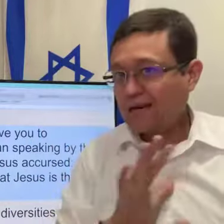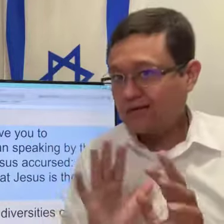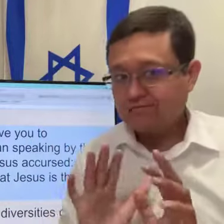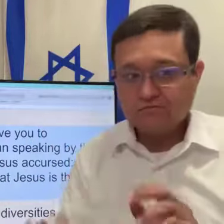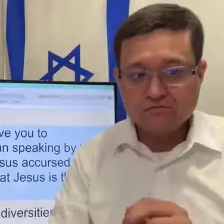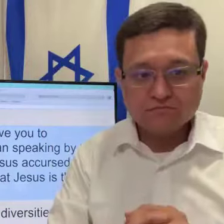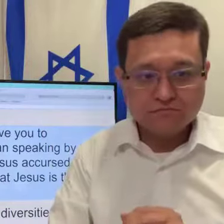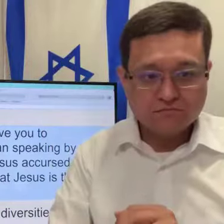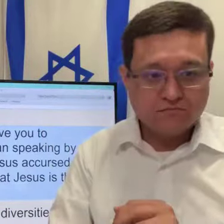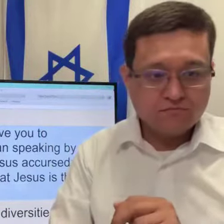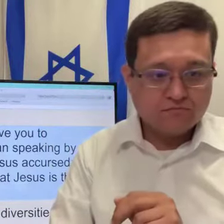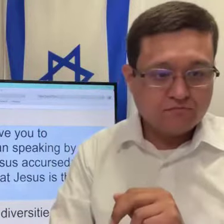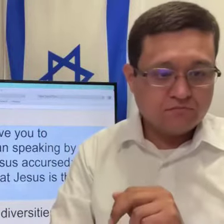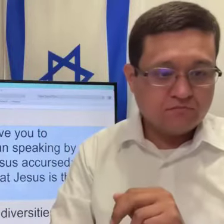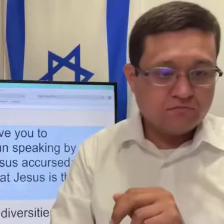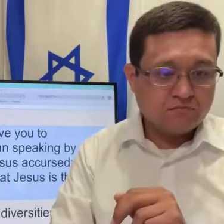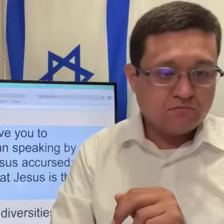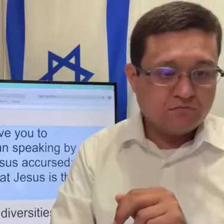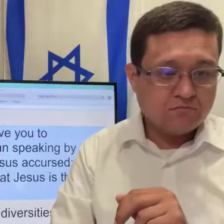So our vlog title of day is No Man.